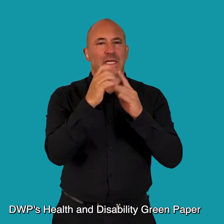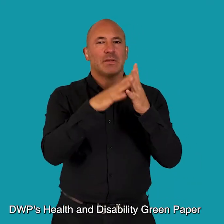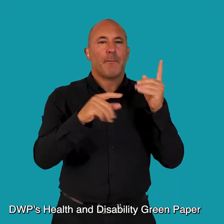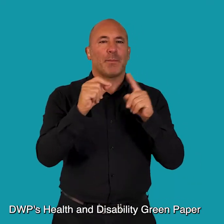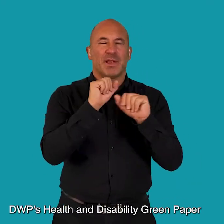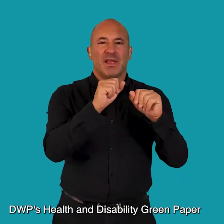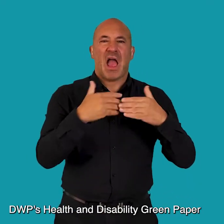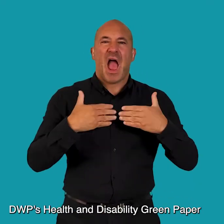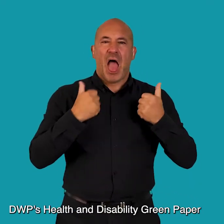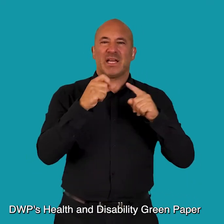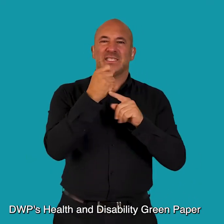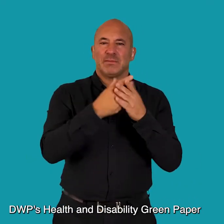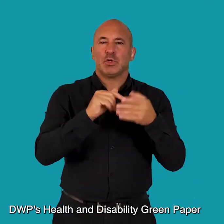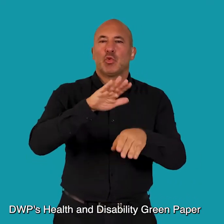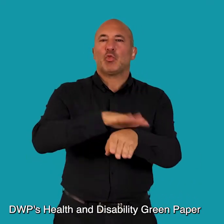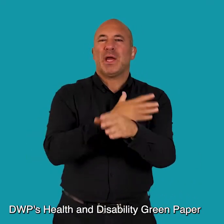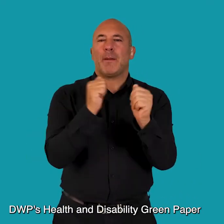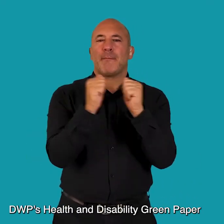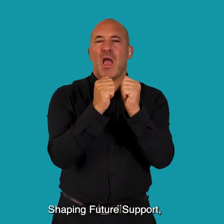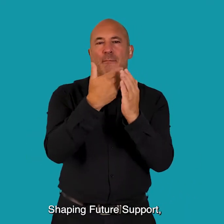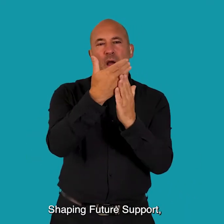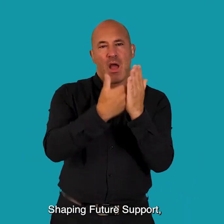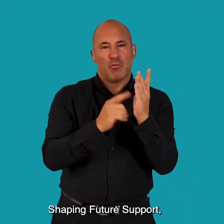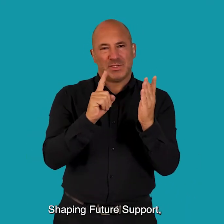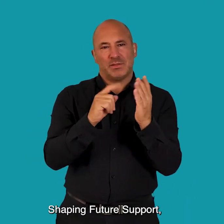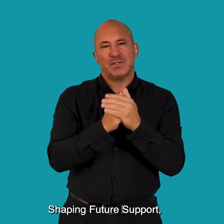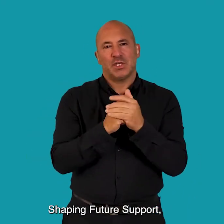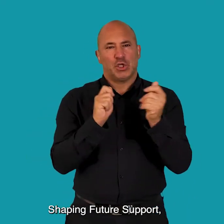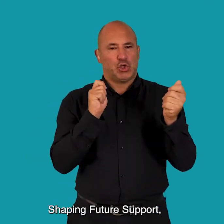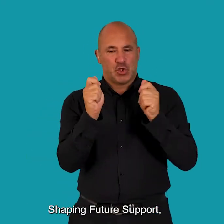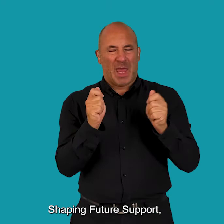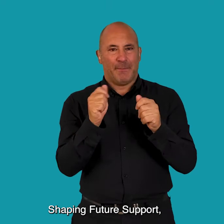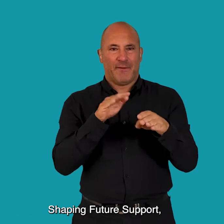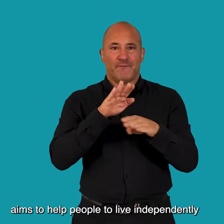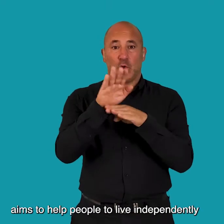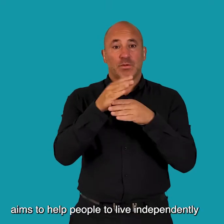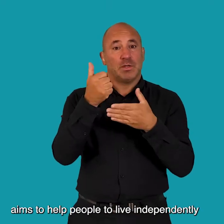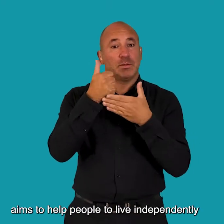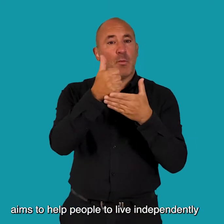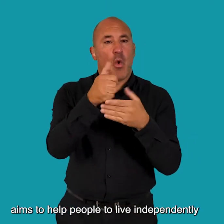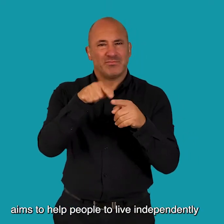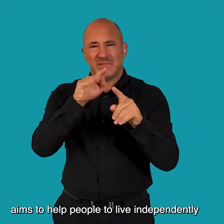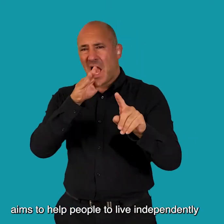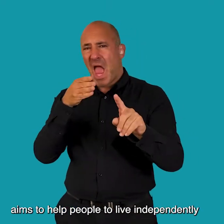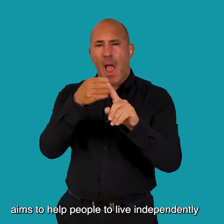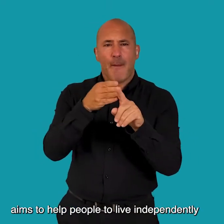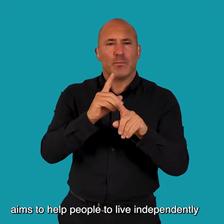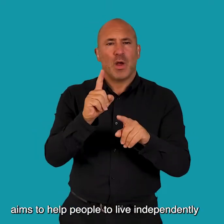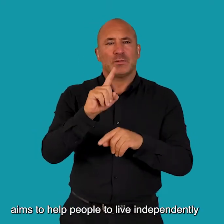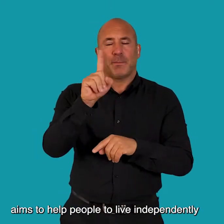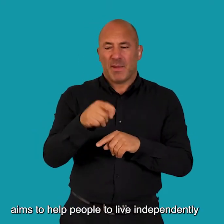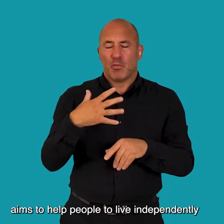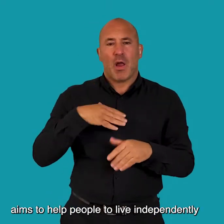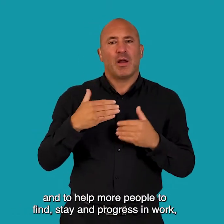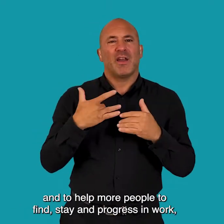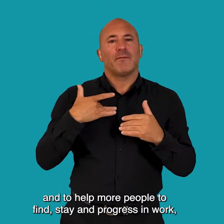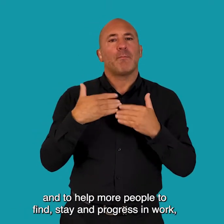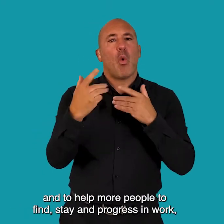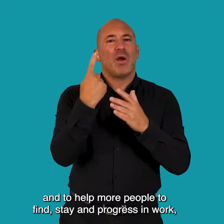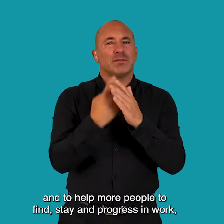DWP's Health and Disability Green Paper, Shaping Future Support, aims to help people to live independently and to help more